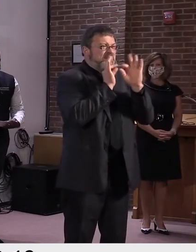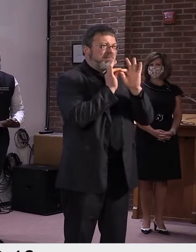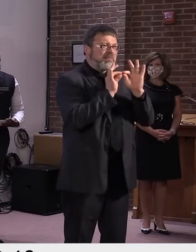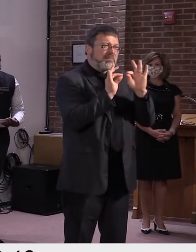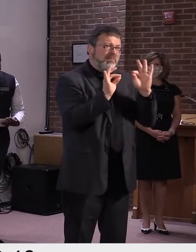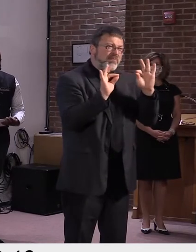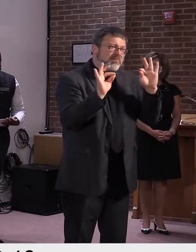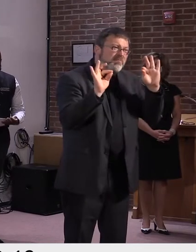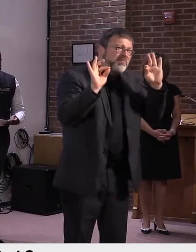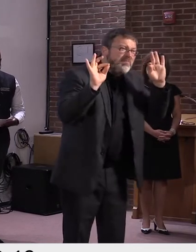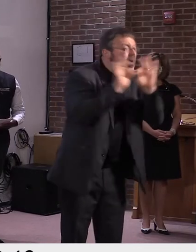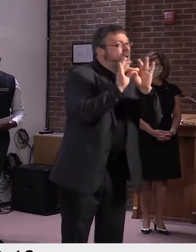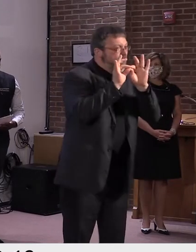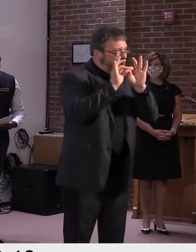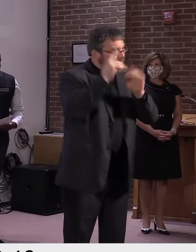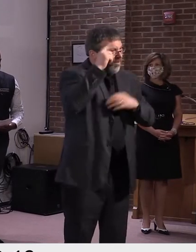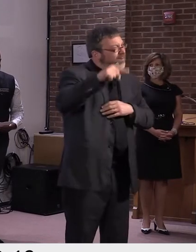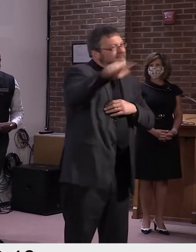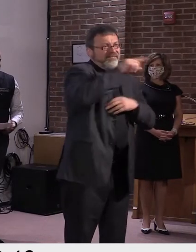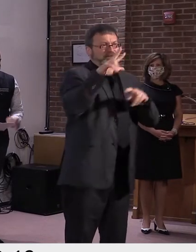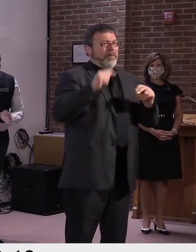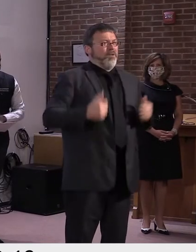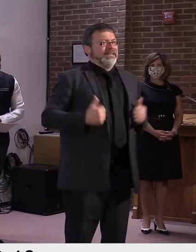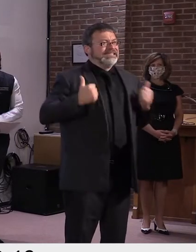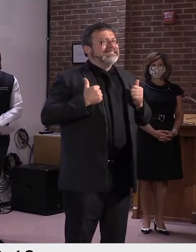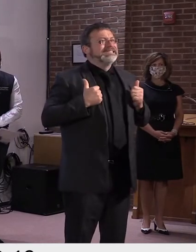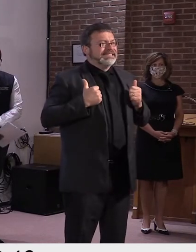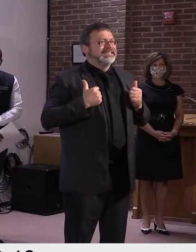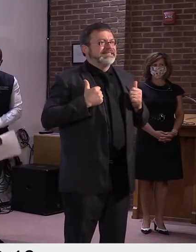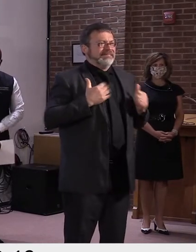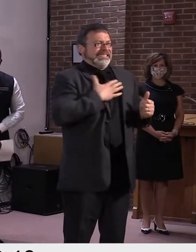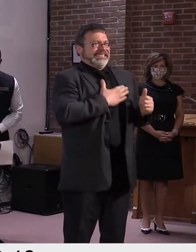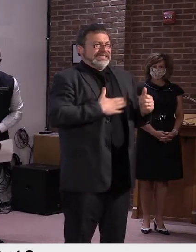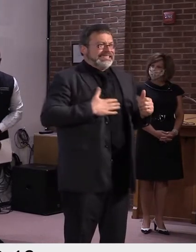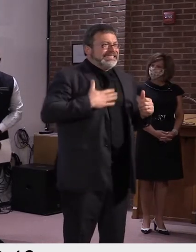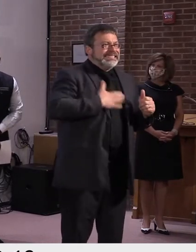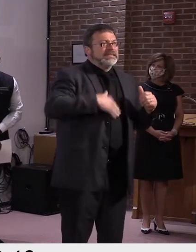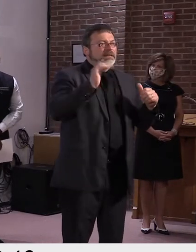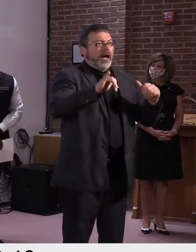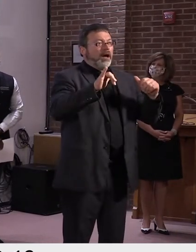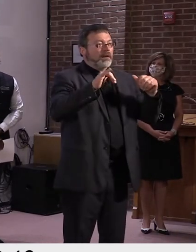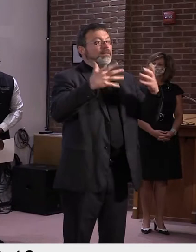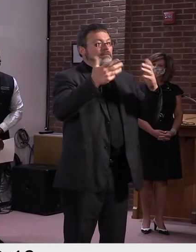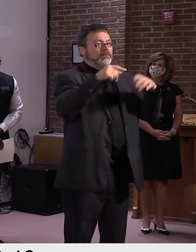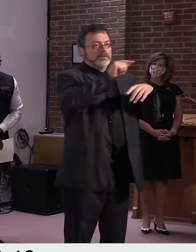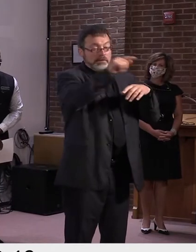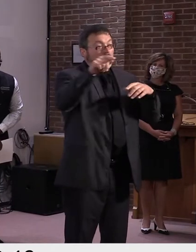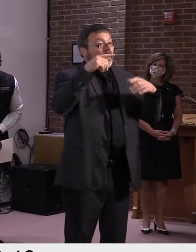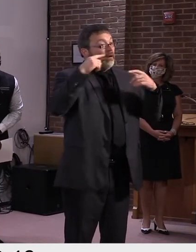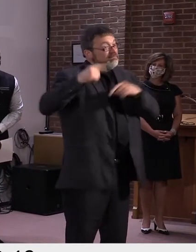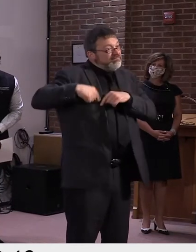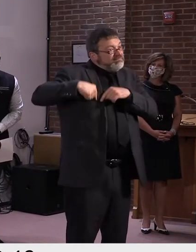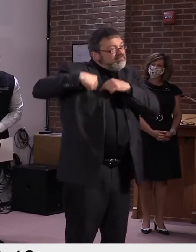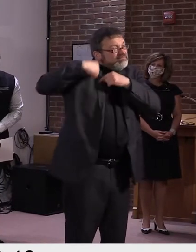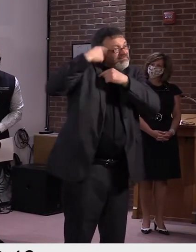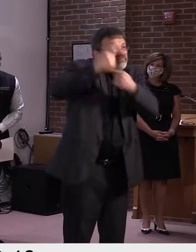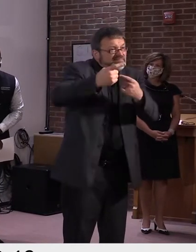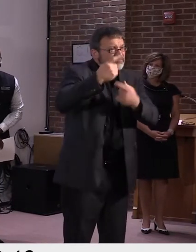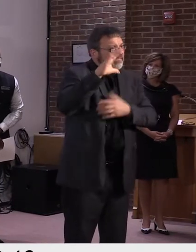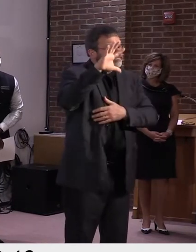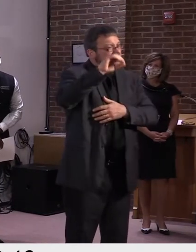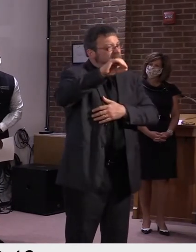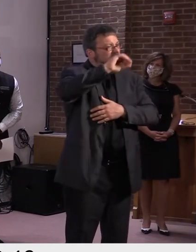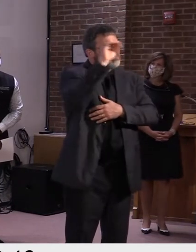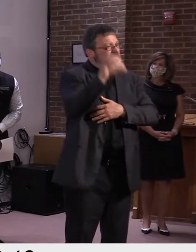Unfortunately, as of this month, only about half of all Vermonters have responded, which is one of the lowest response